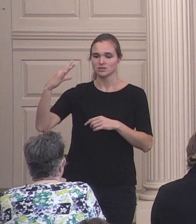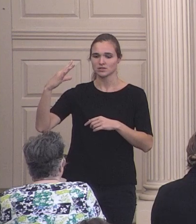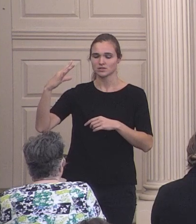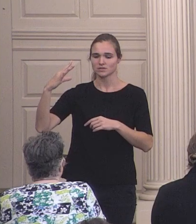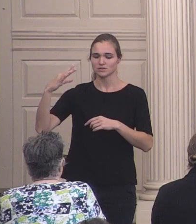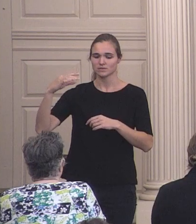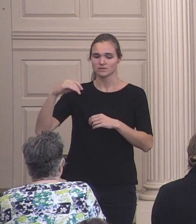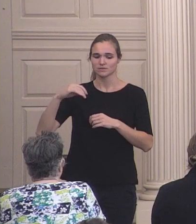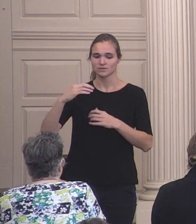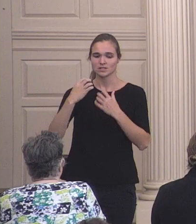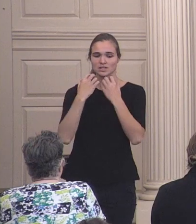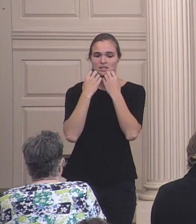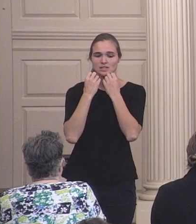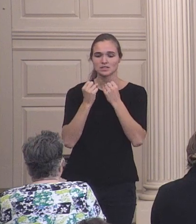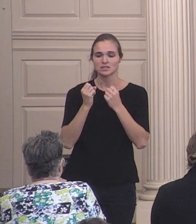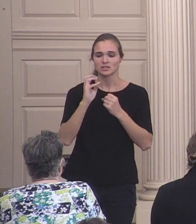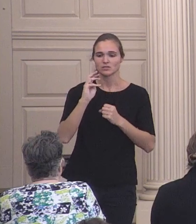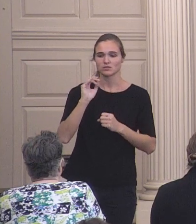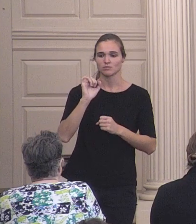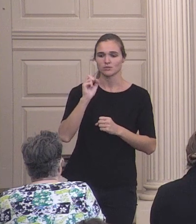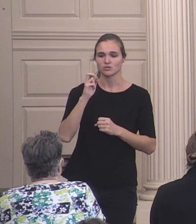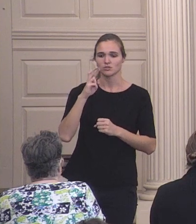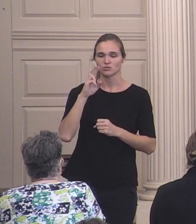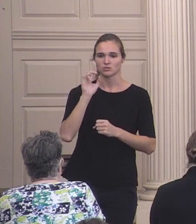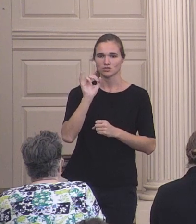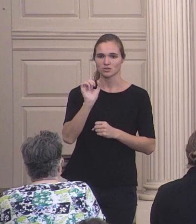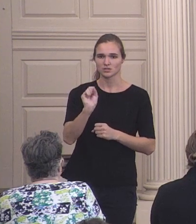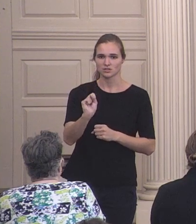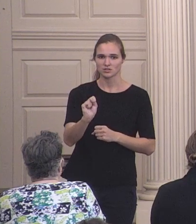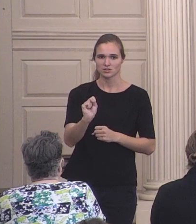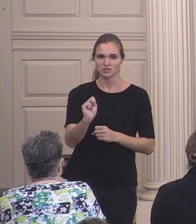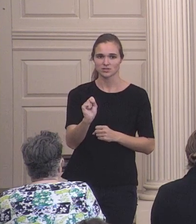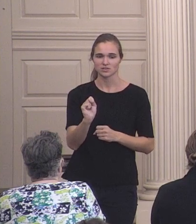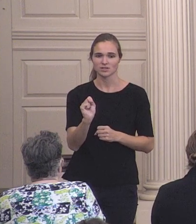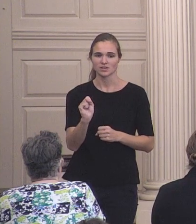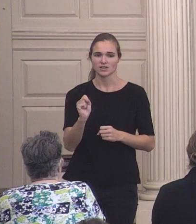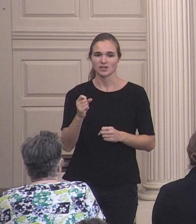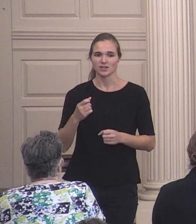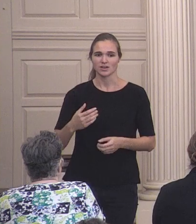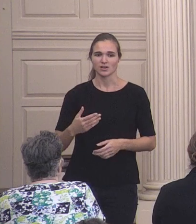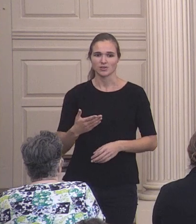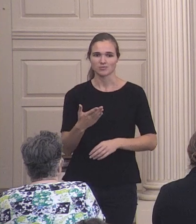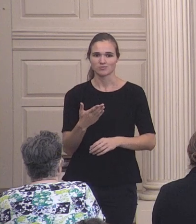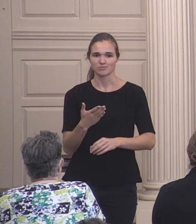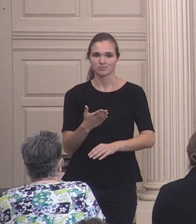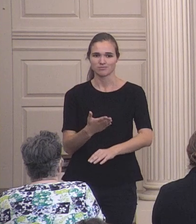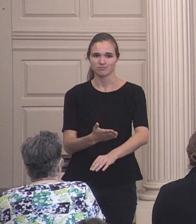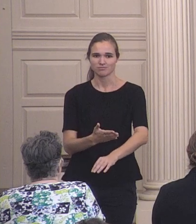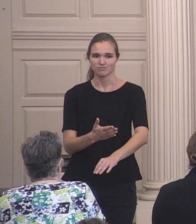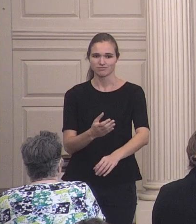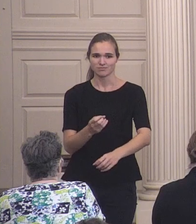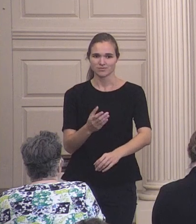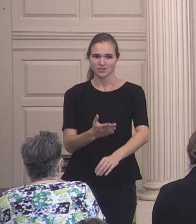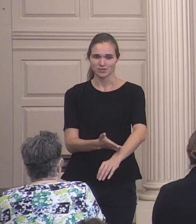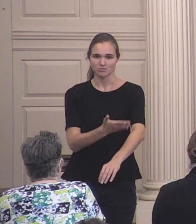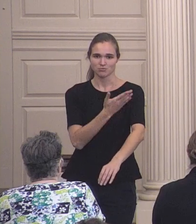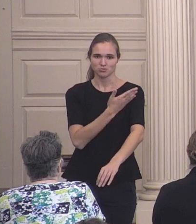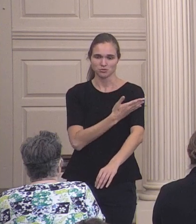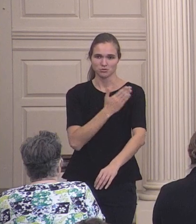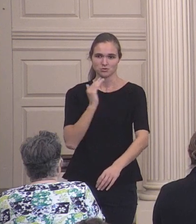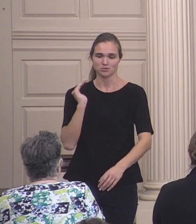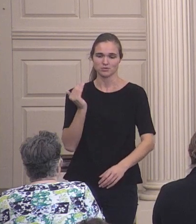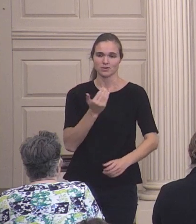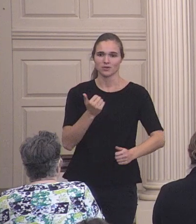these most sacred mysteries may sanctify our present way of life and lead us to